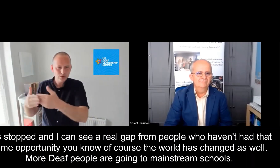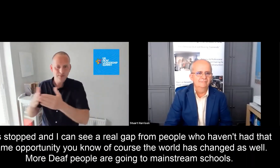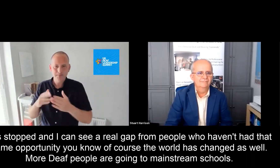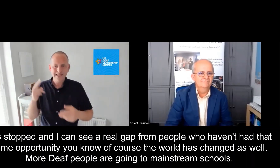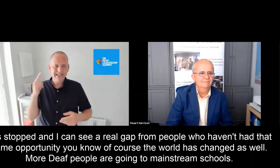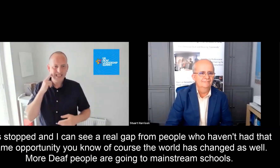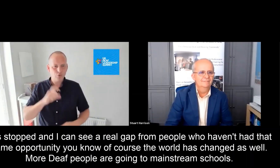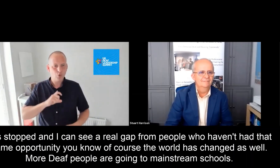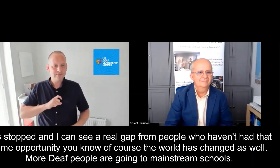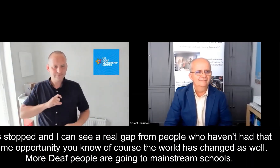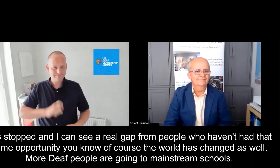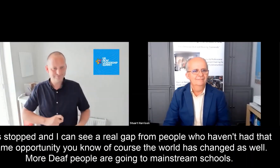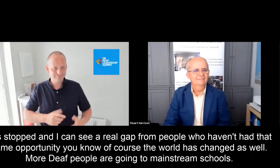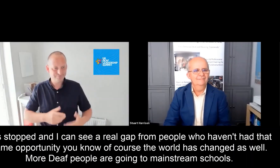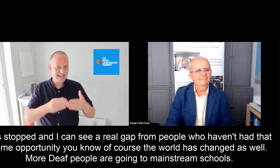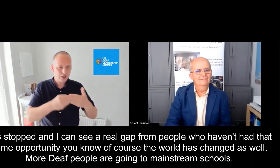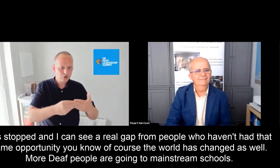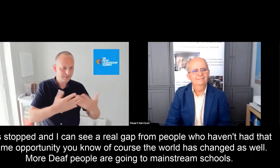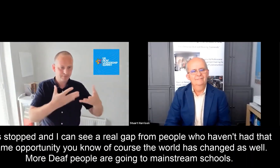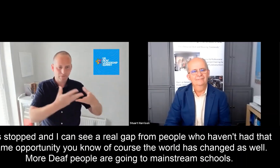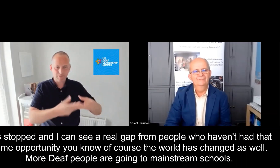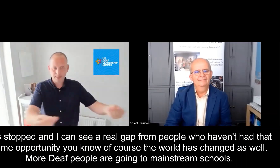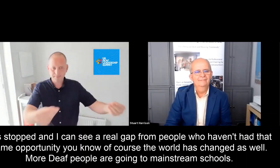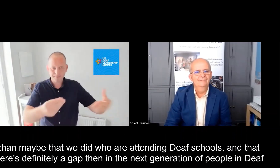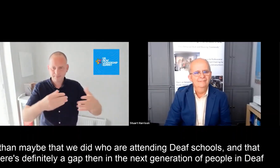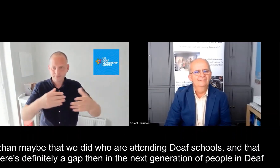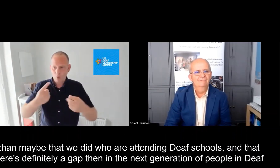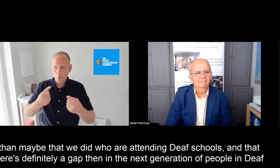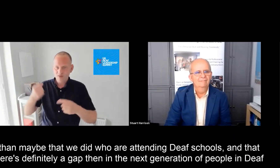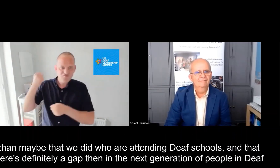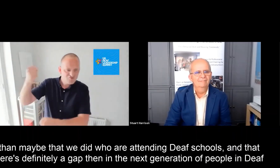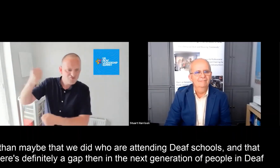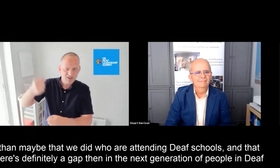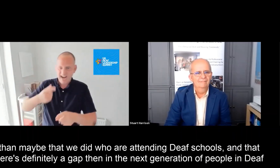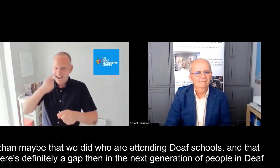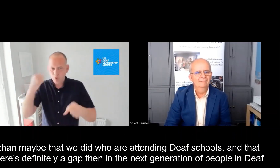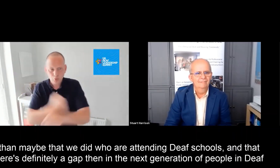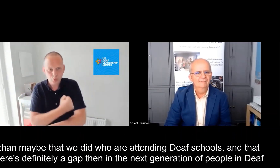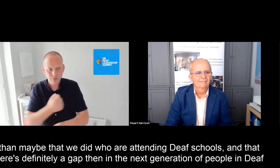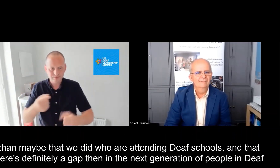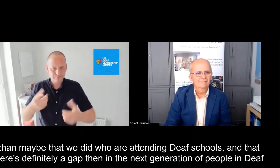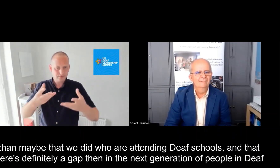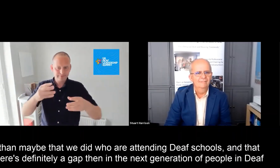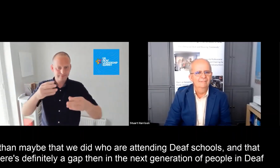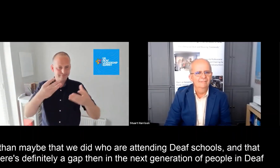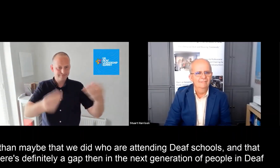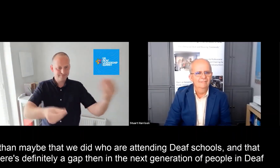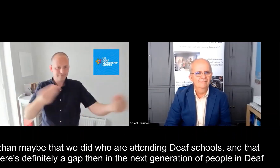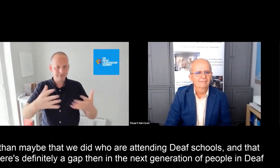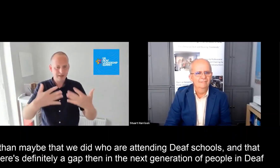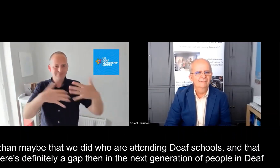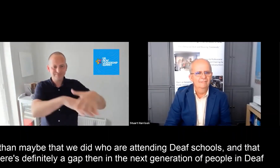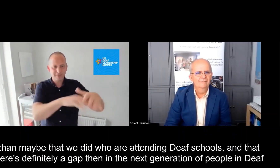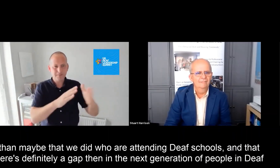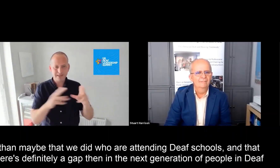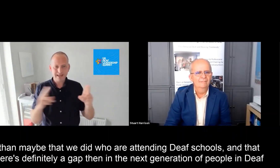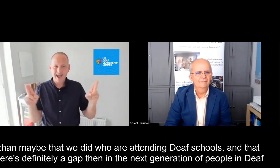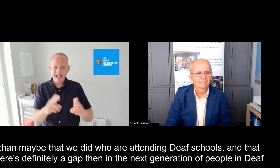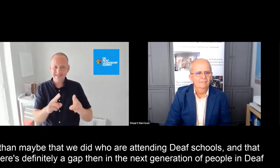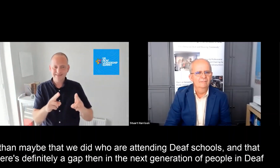well. More deaf people are going to mainstream schools. Deaf schools have closed. Deaf people probably have less confidence than maybe that group did who are